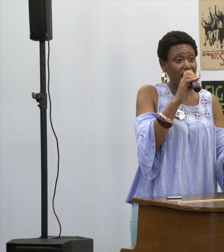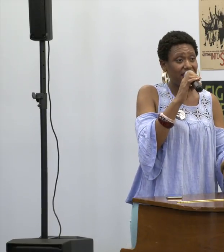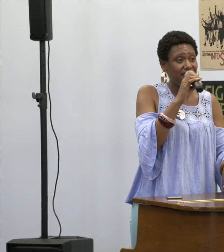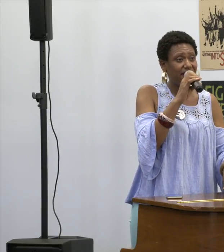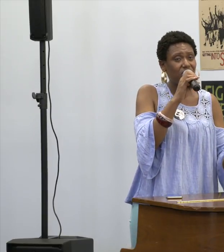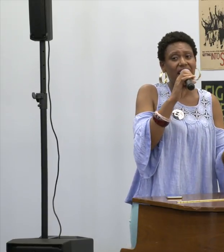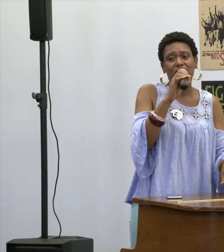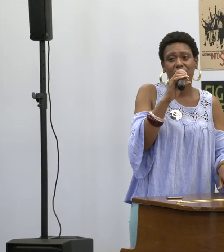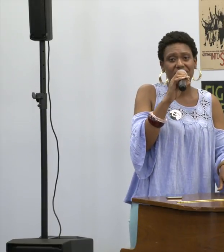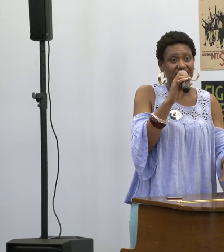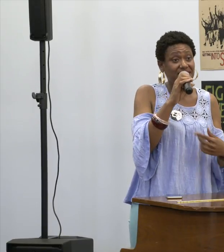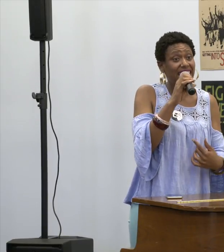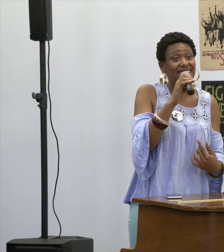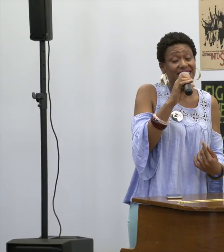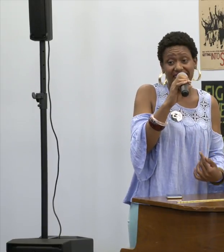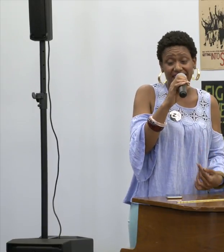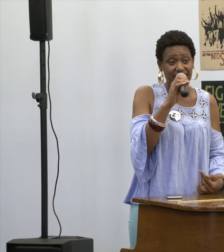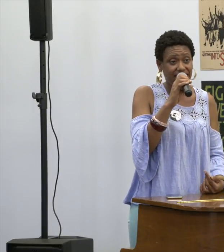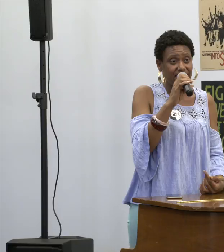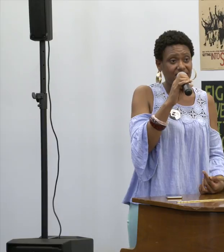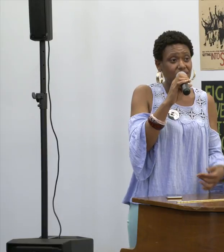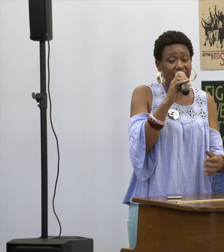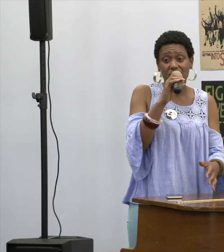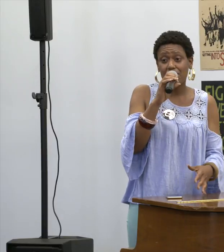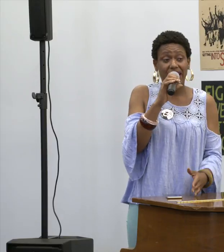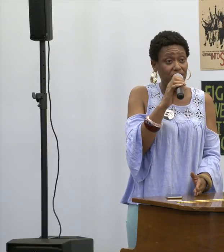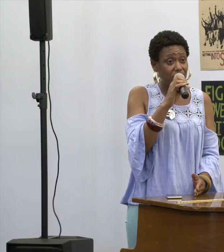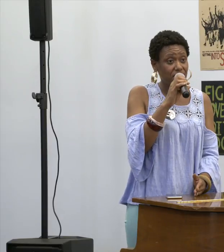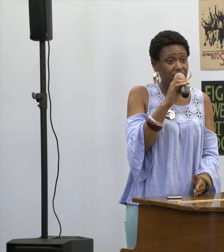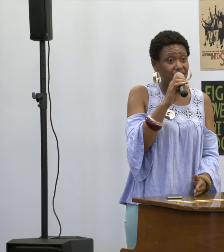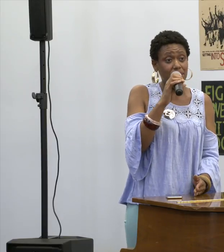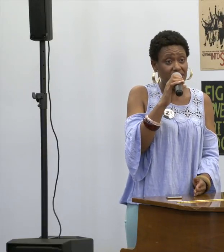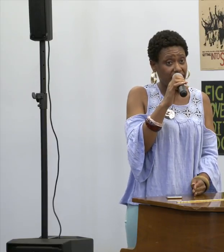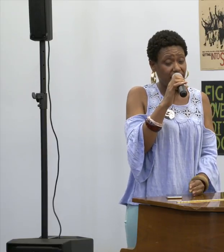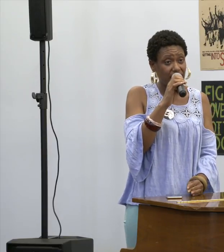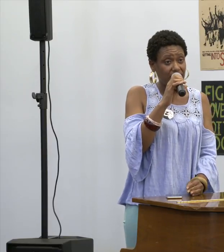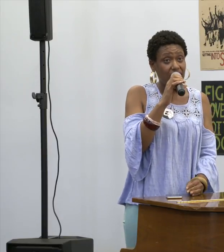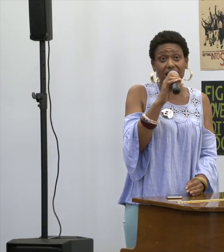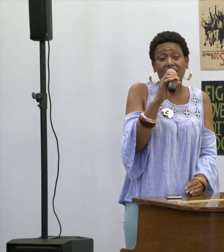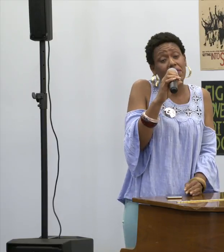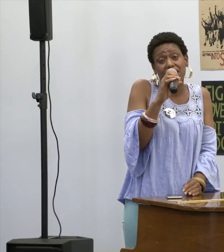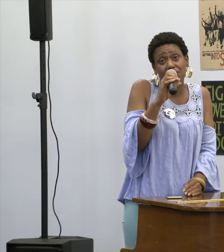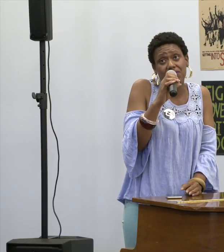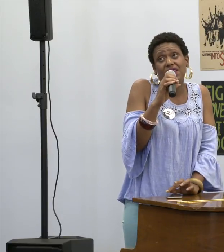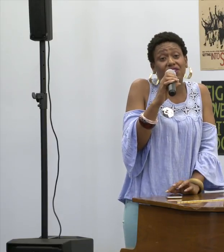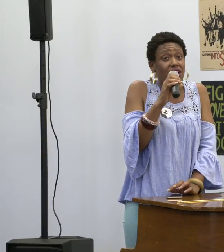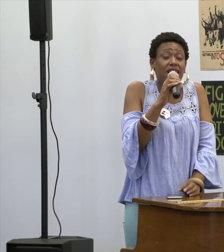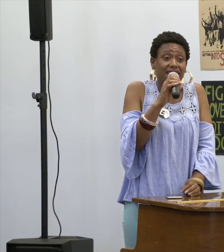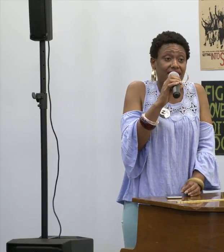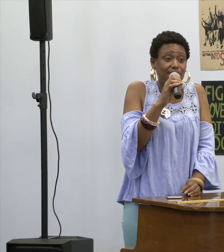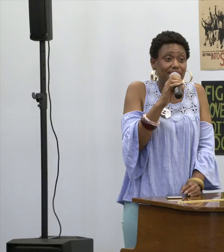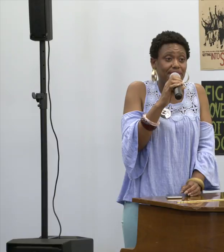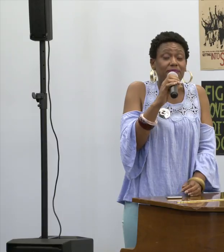always to come back here and fight for the things that I didn't get, to fight for my youth and to be there. A lot of my youth,